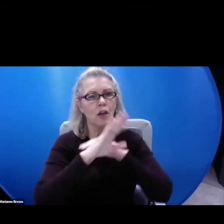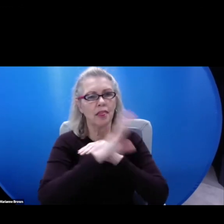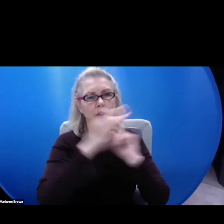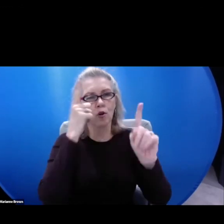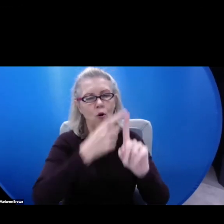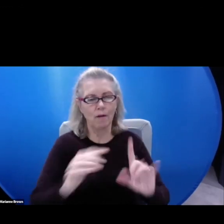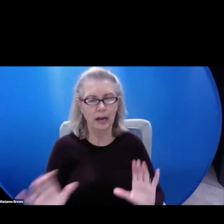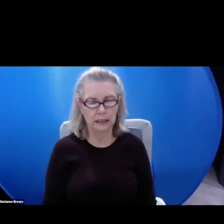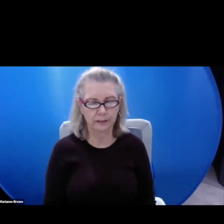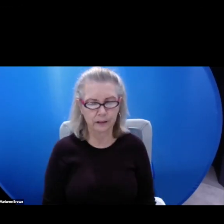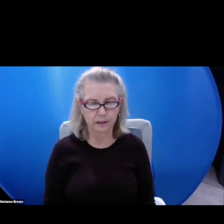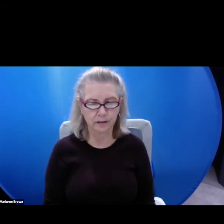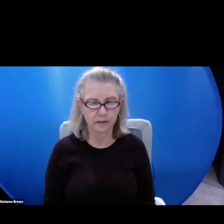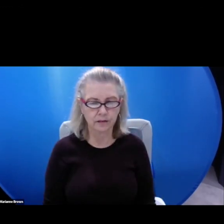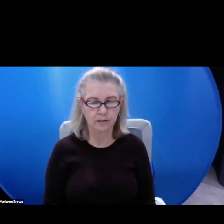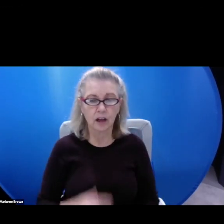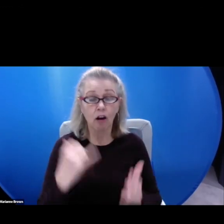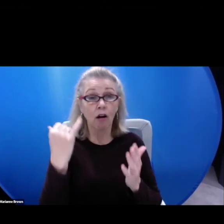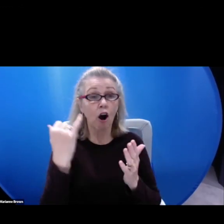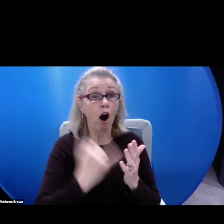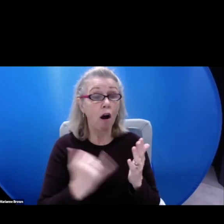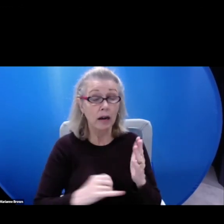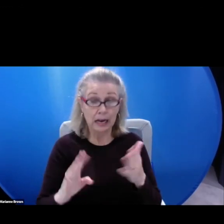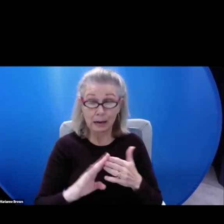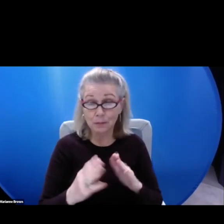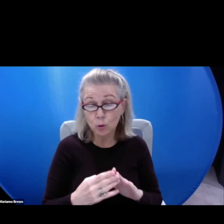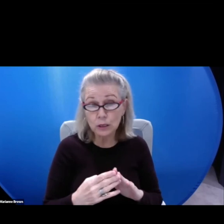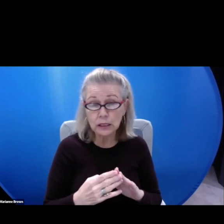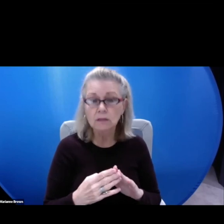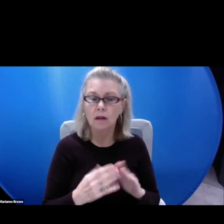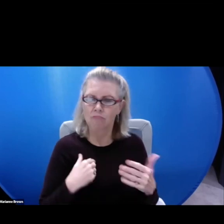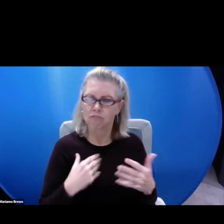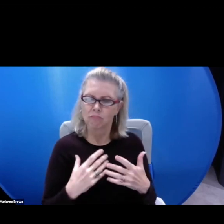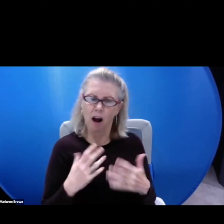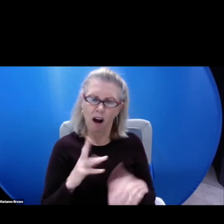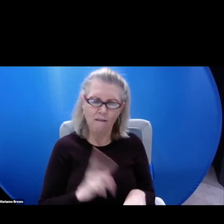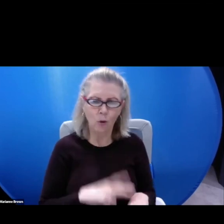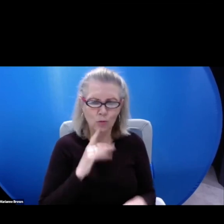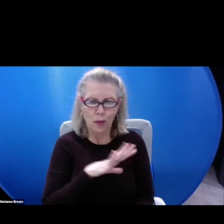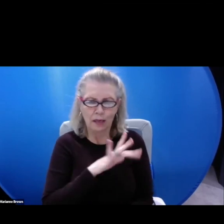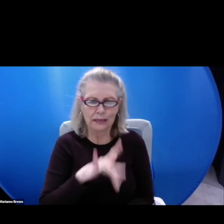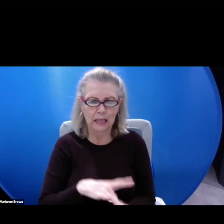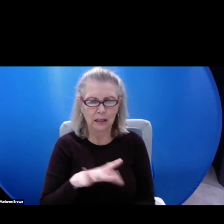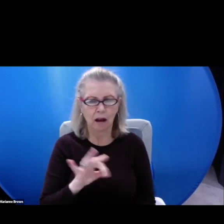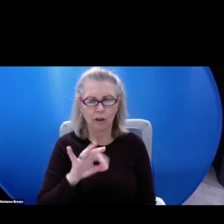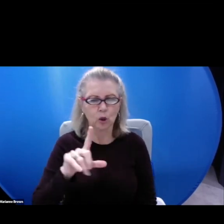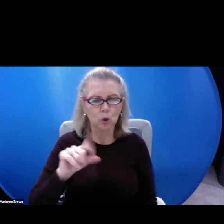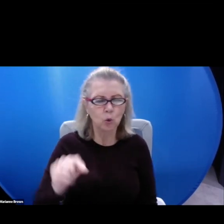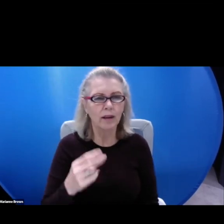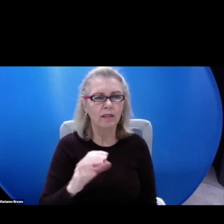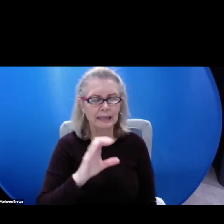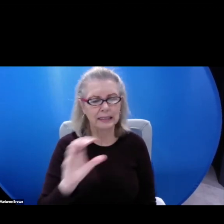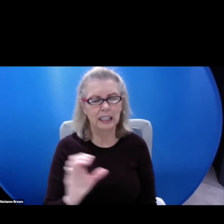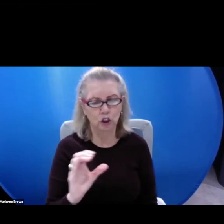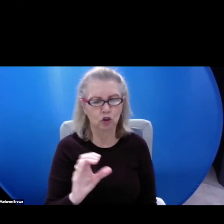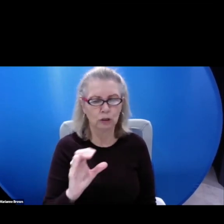Artist communities of the 20th century were social, political, and productive communities for art